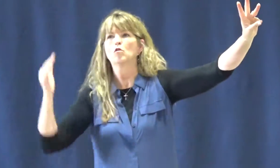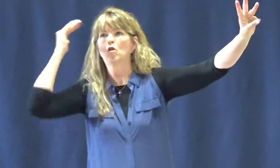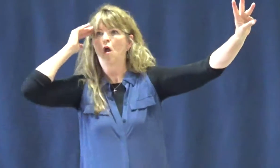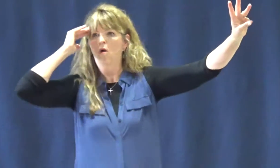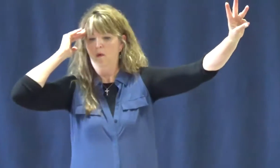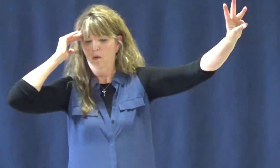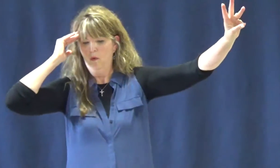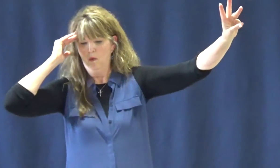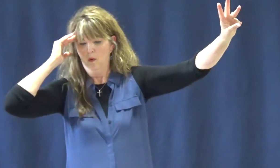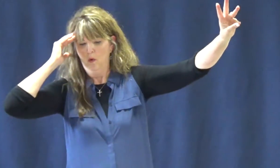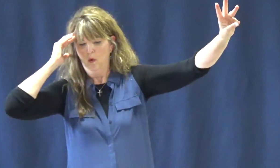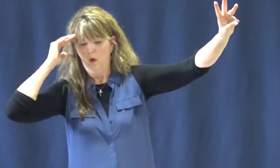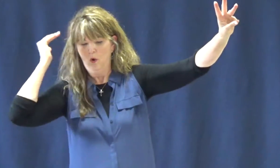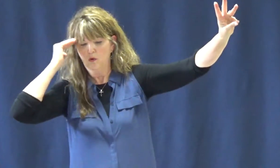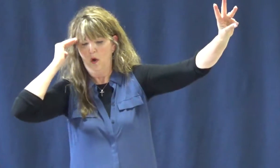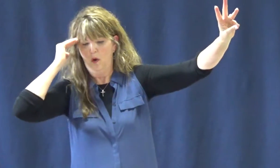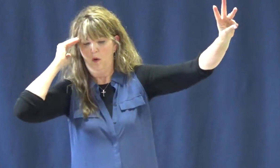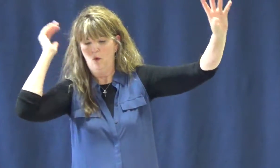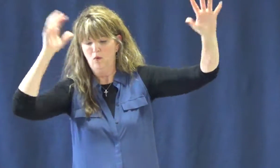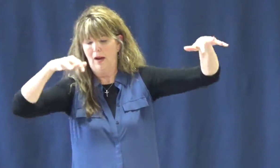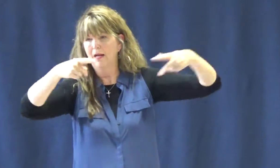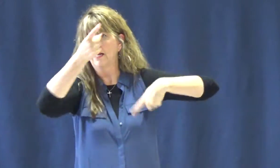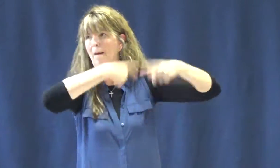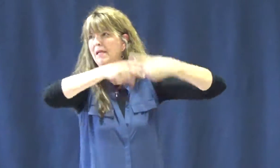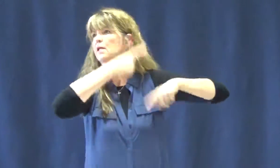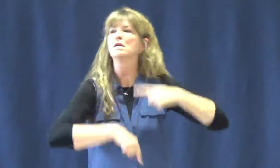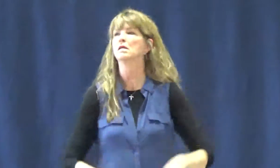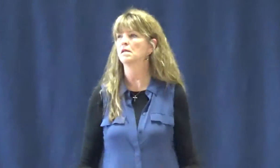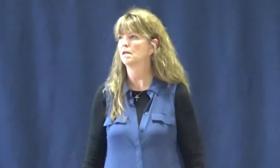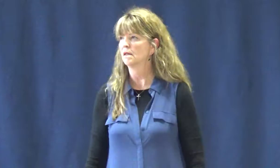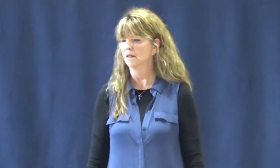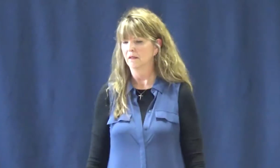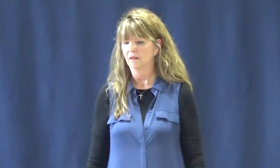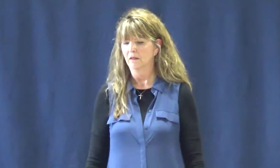why is it that you can respond and react to the clouds in the west